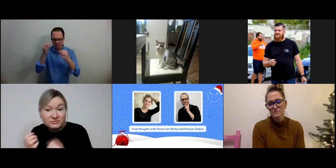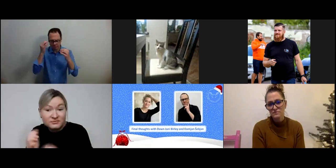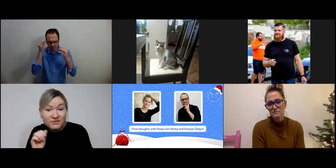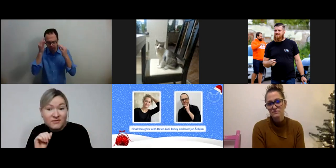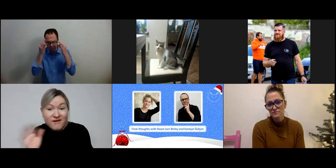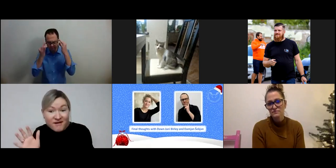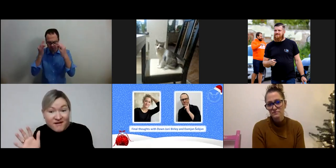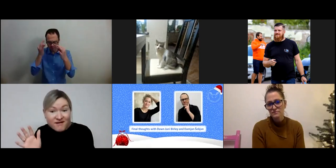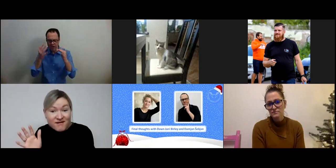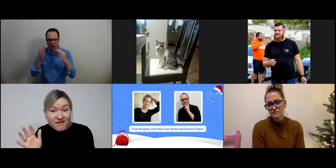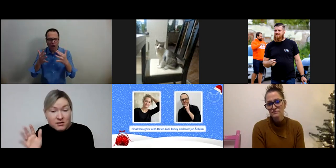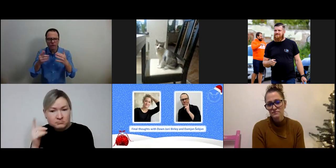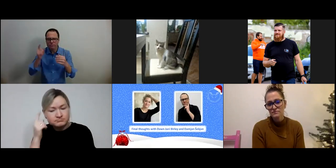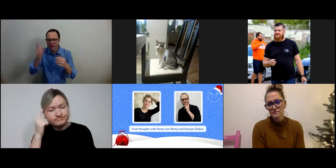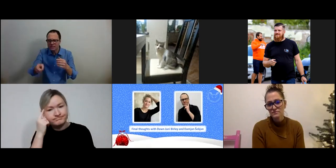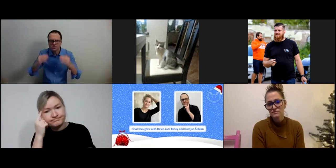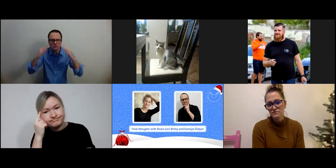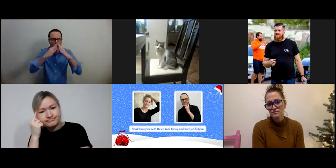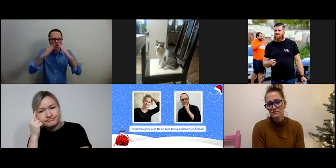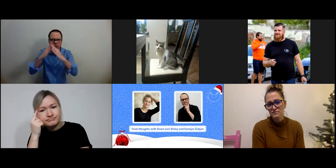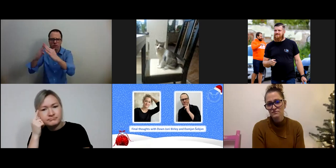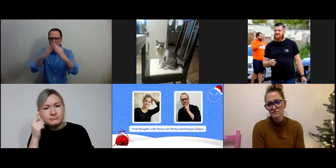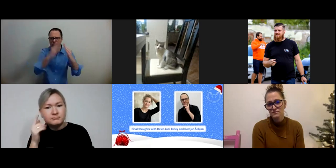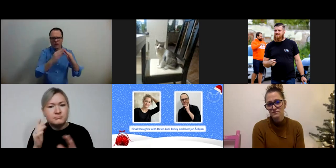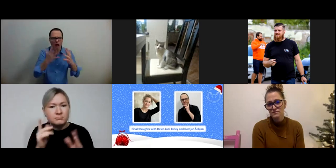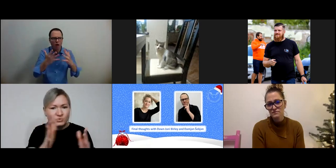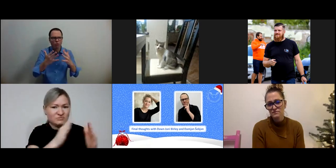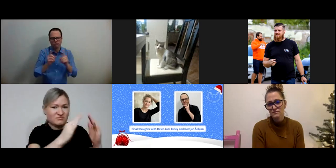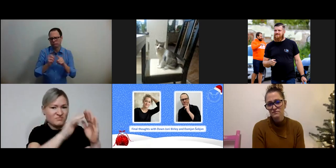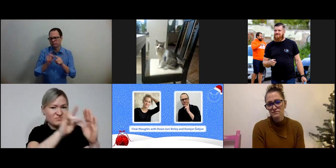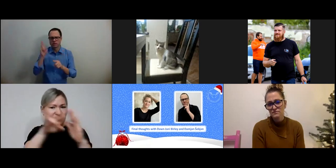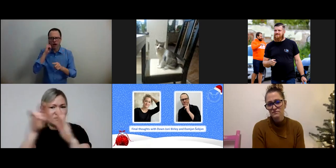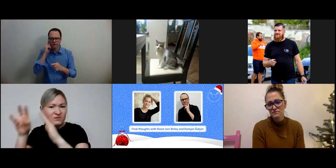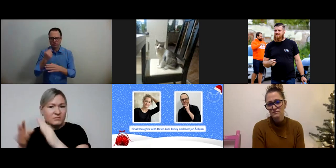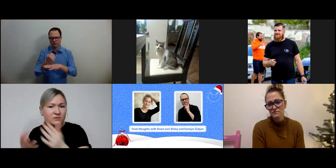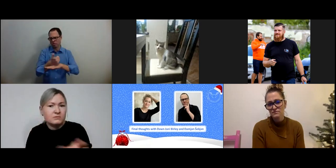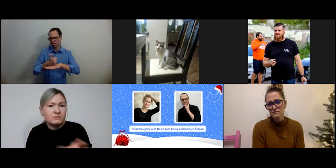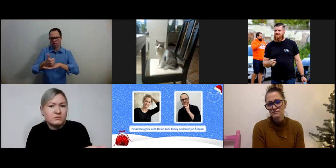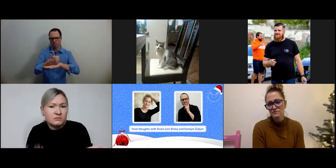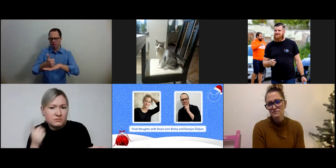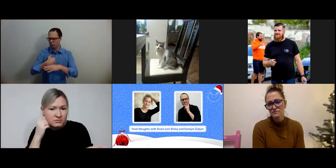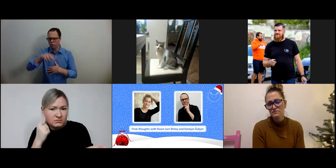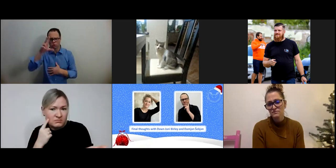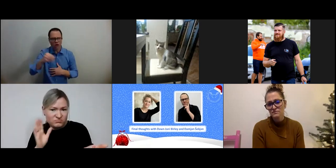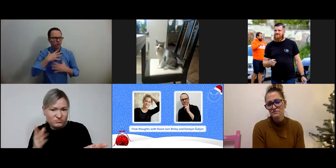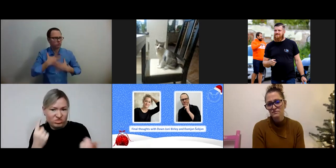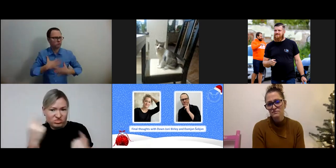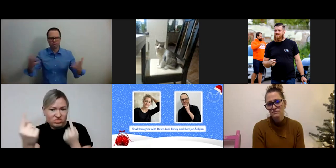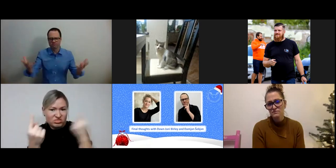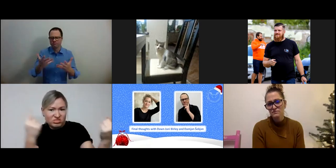Now, after the corona crisis hit, people were forced to stay